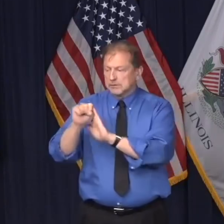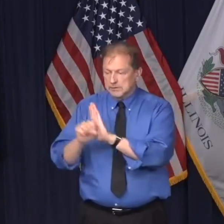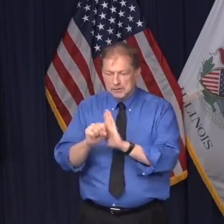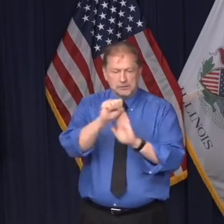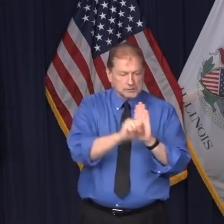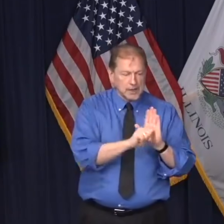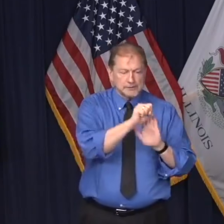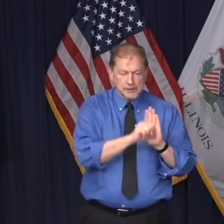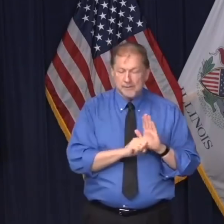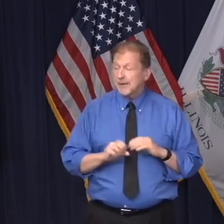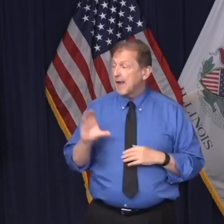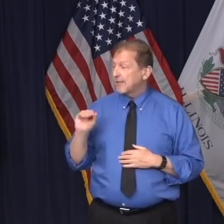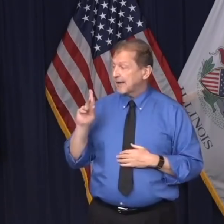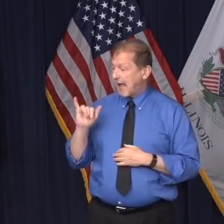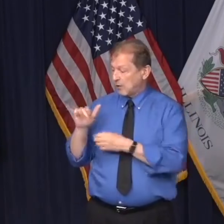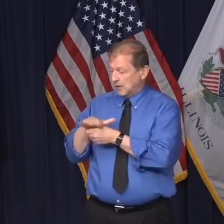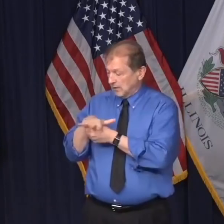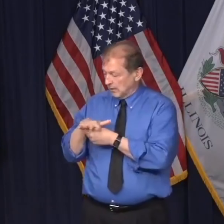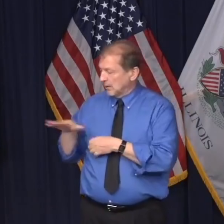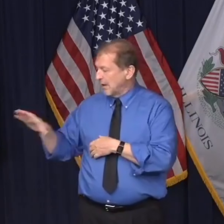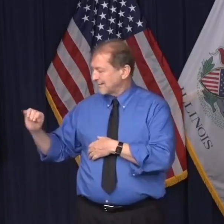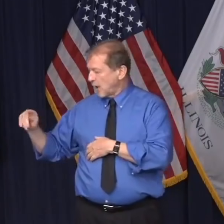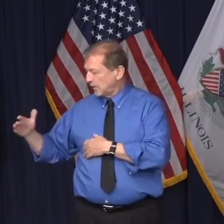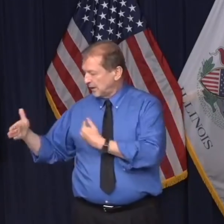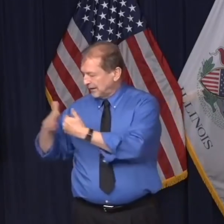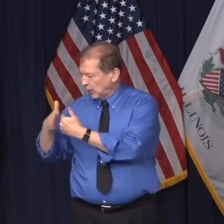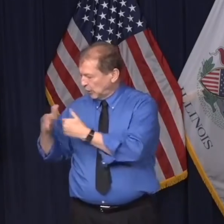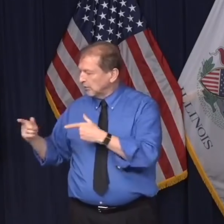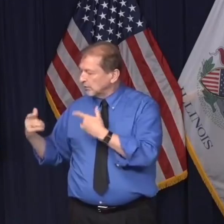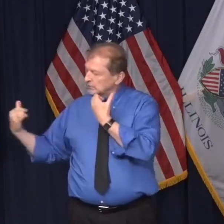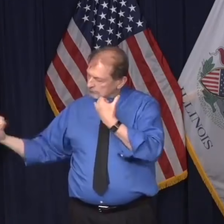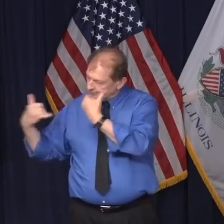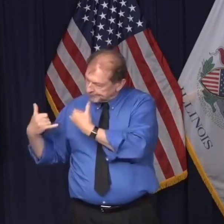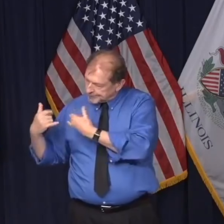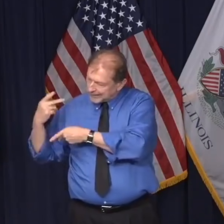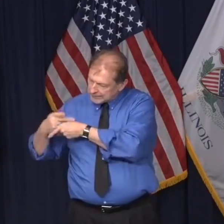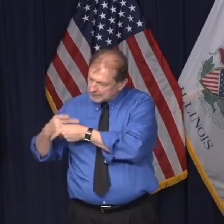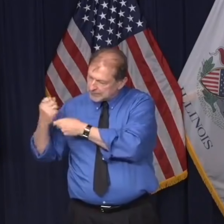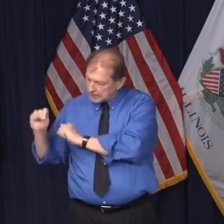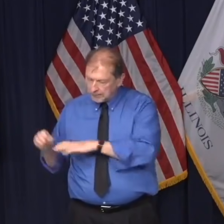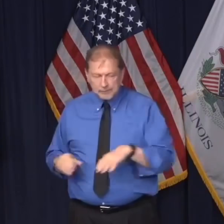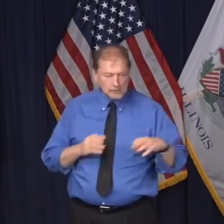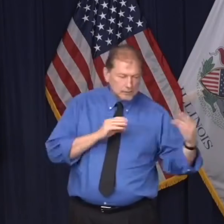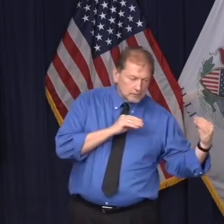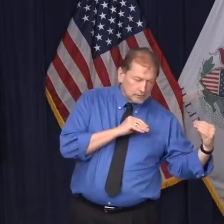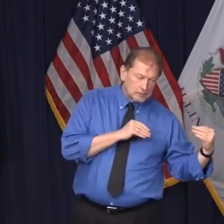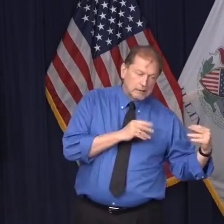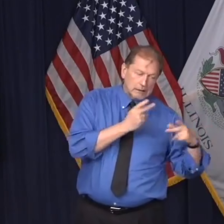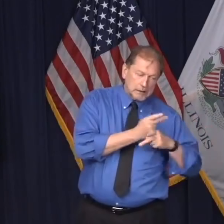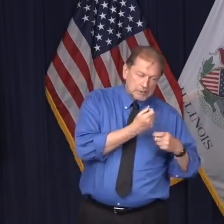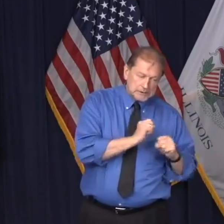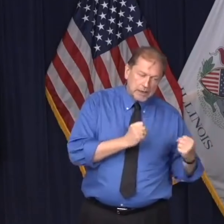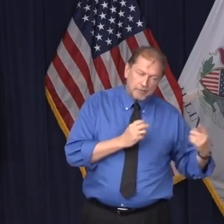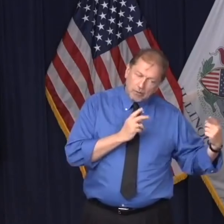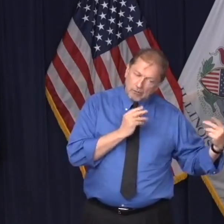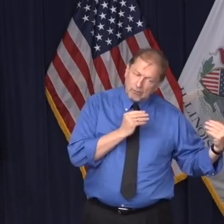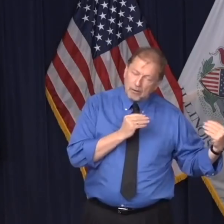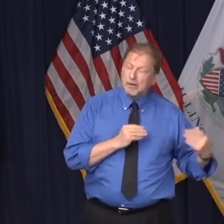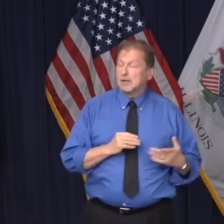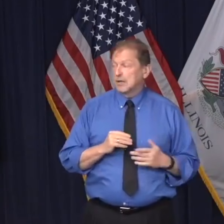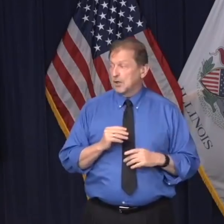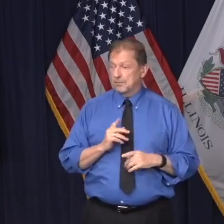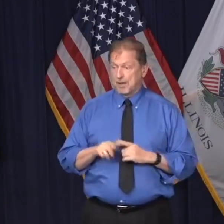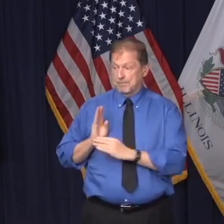borders do talk to one another about how to make sure that, we're keeping people safe and healthy. And